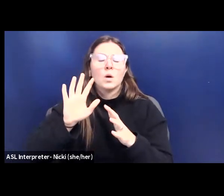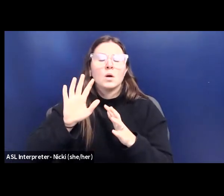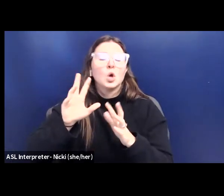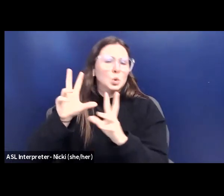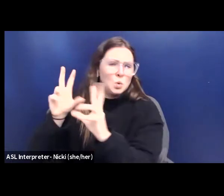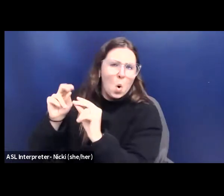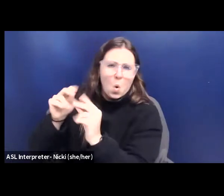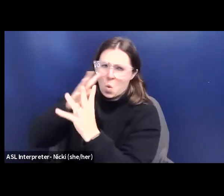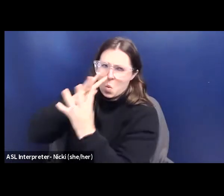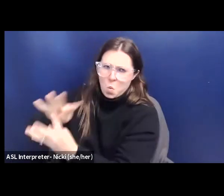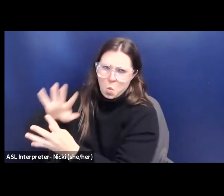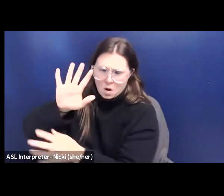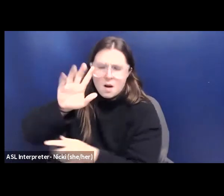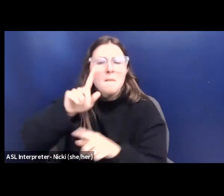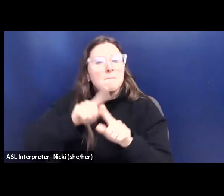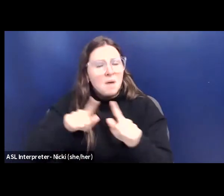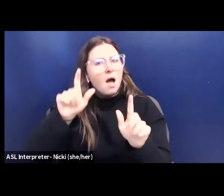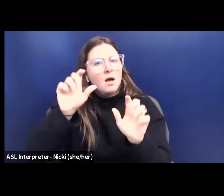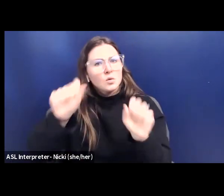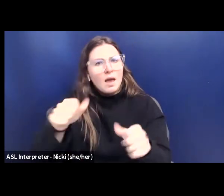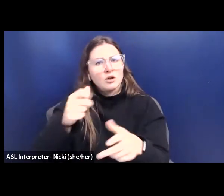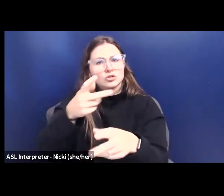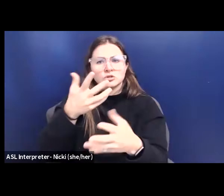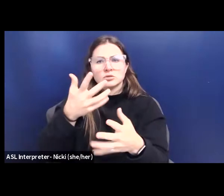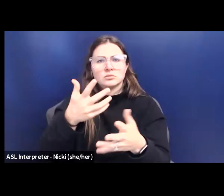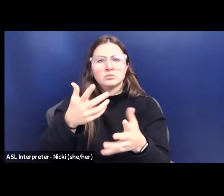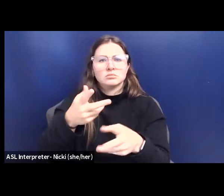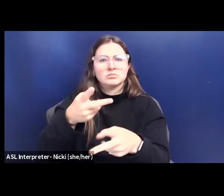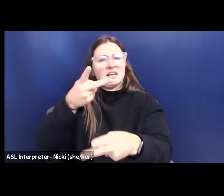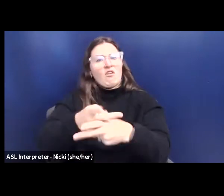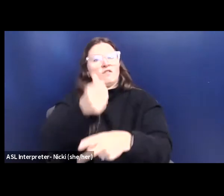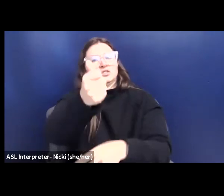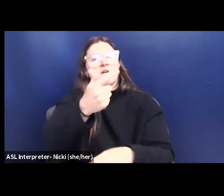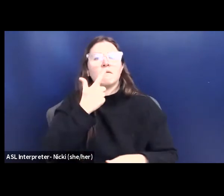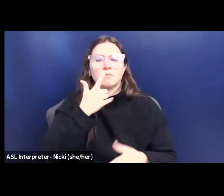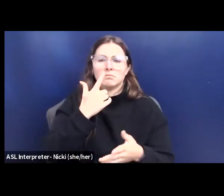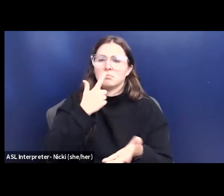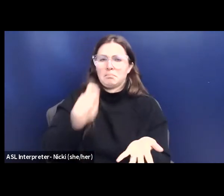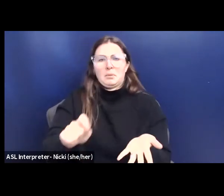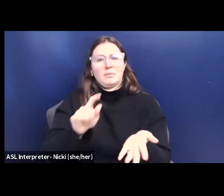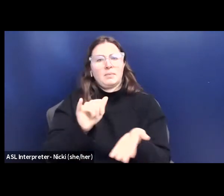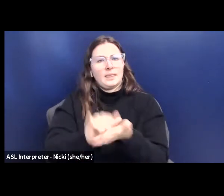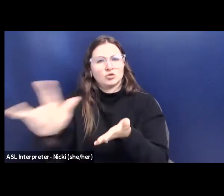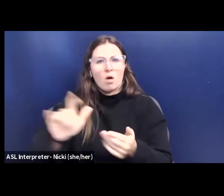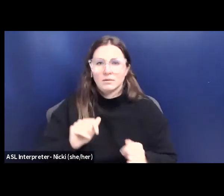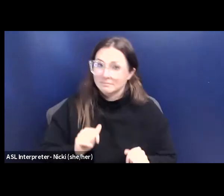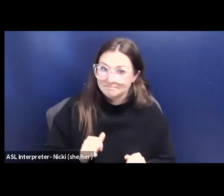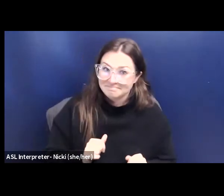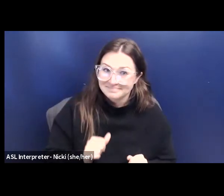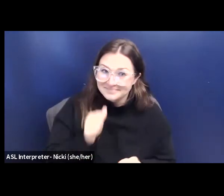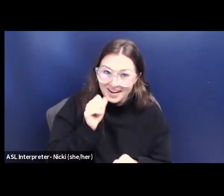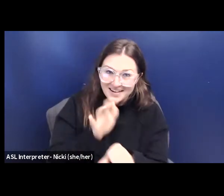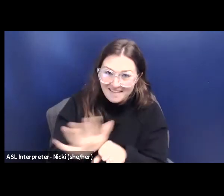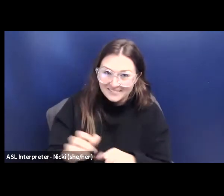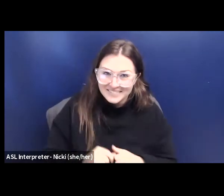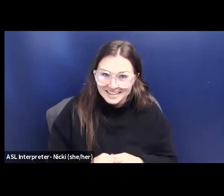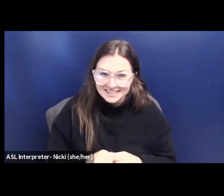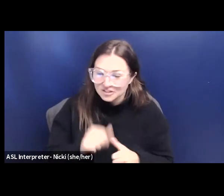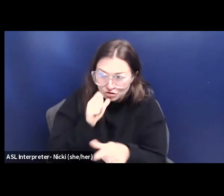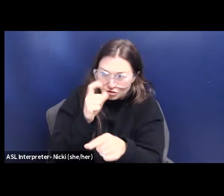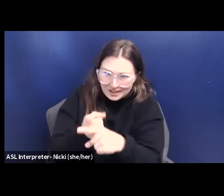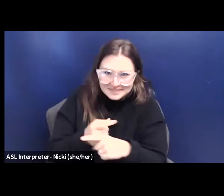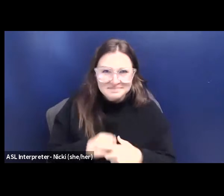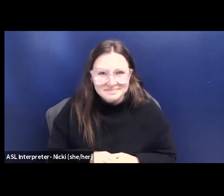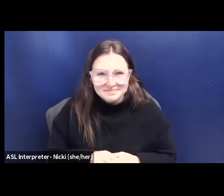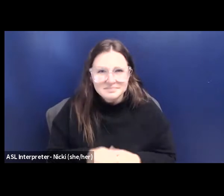have set up that are harming our communities. So my first response to that question would be to